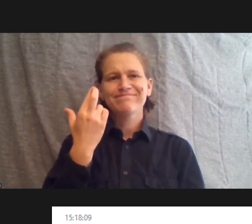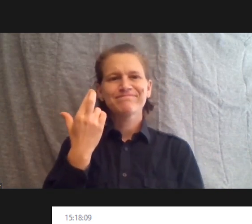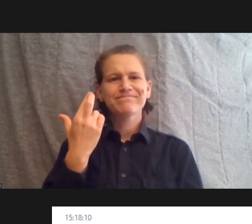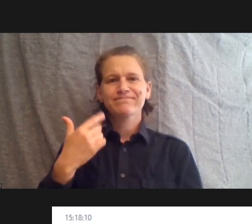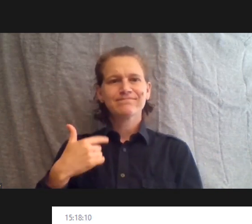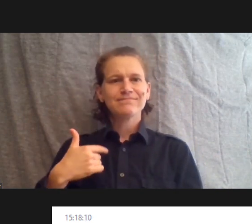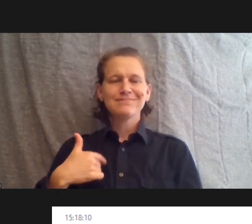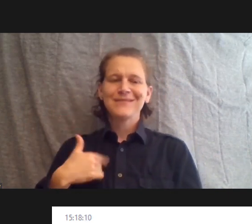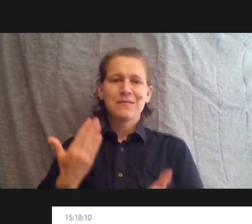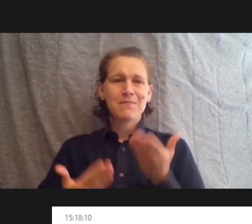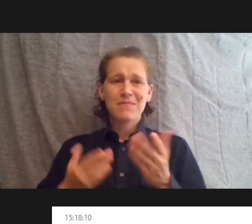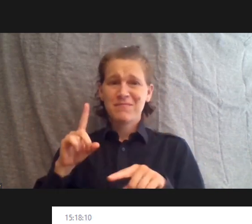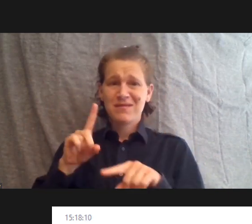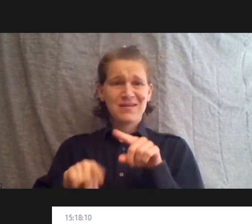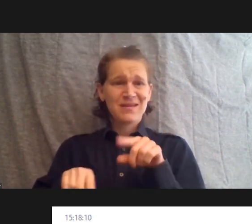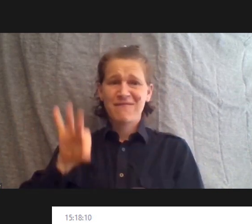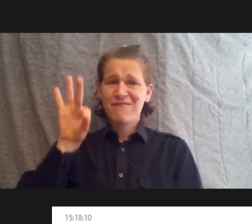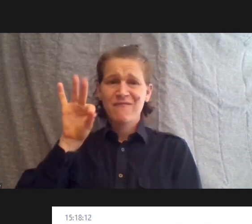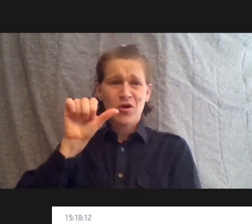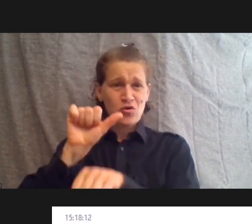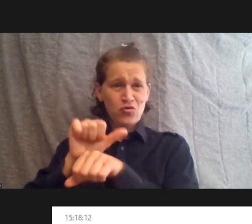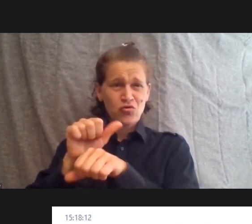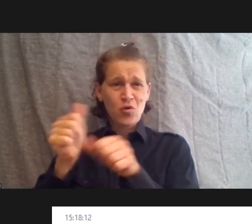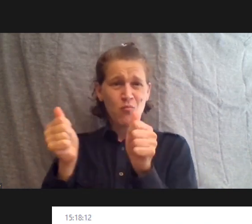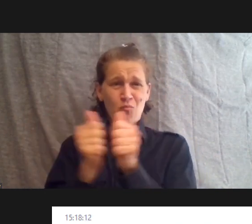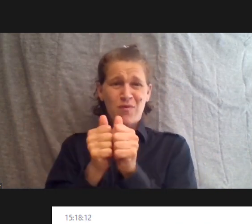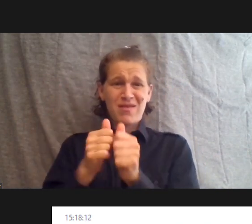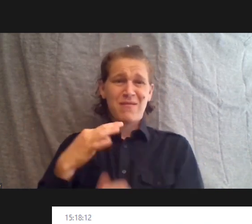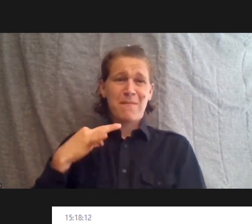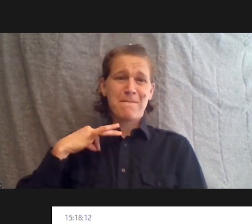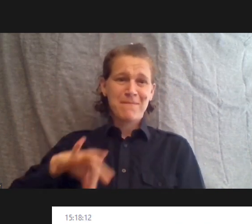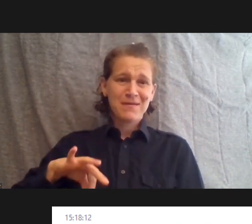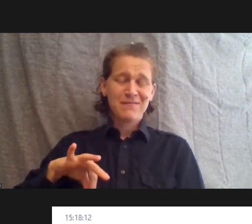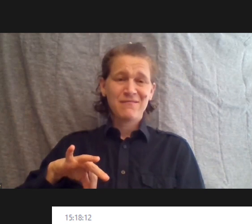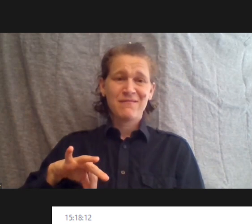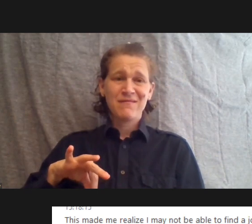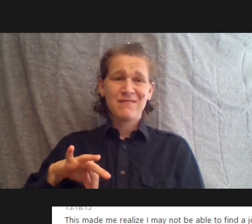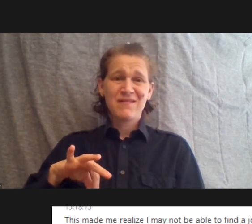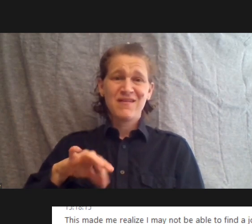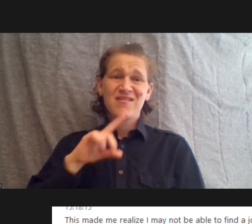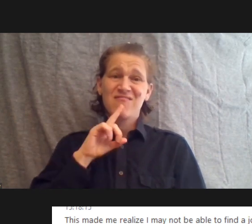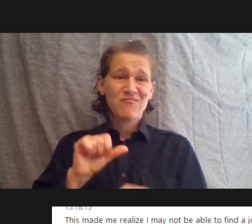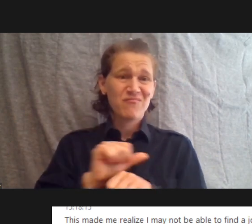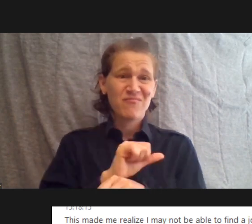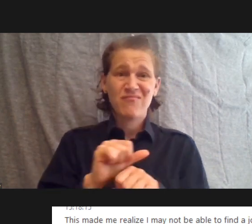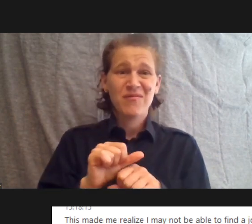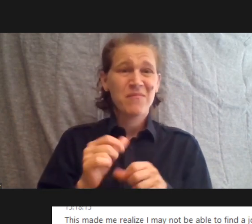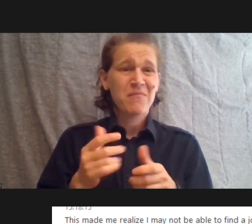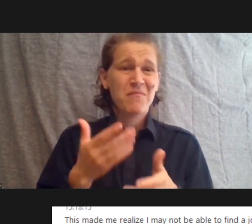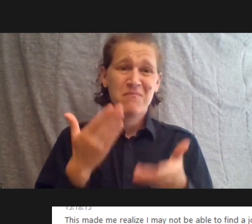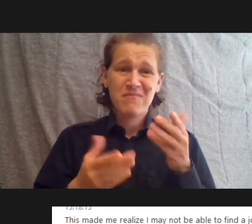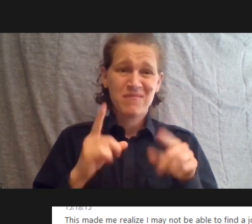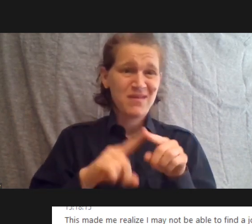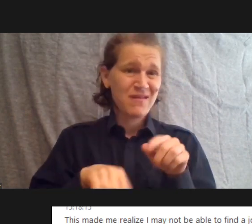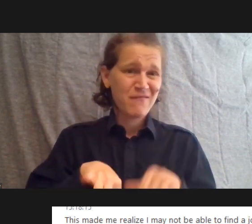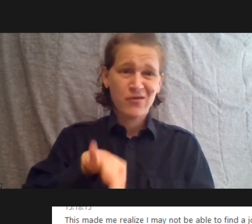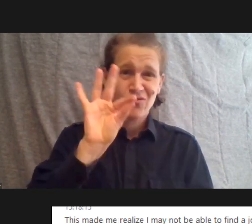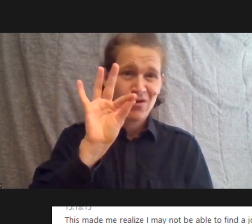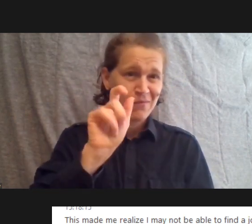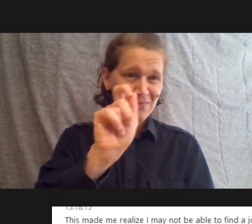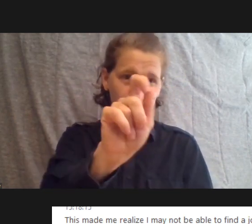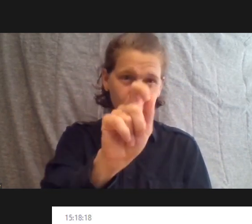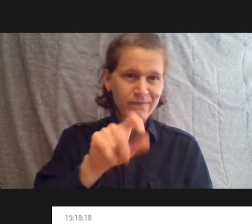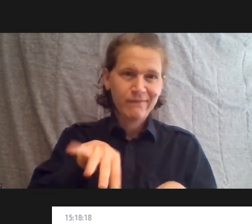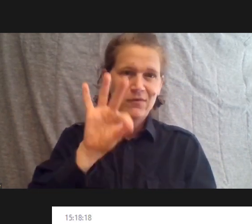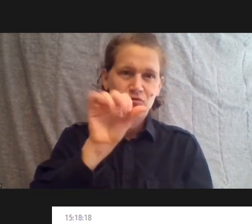find a job with benefits, and at this rate, a job in the first place. For me, this was a fear of